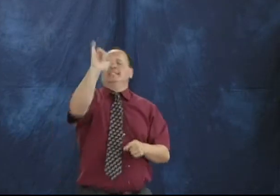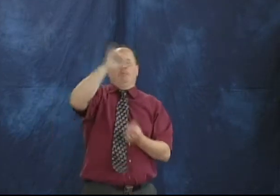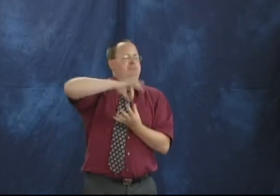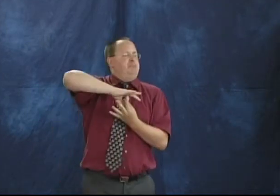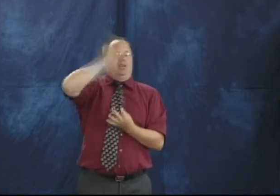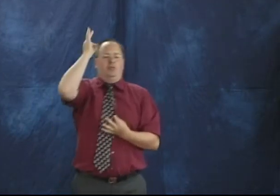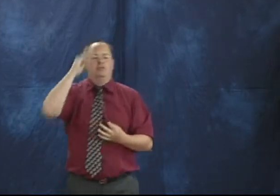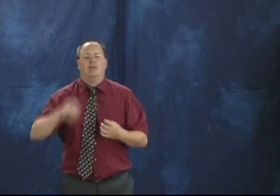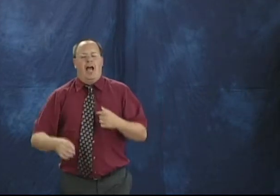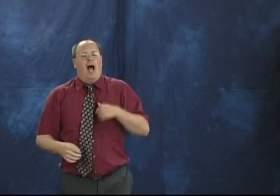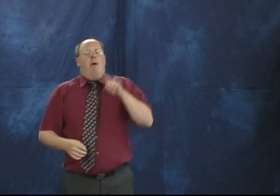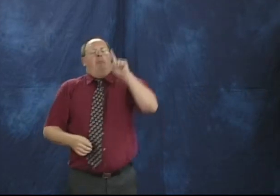cannot continue to eat